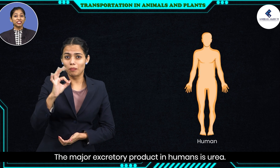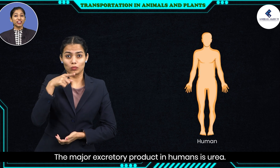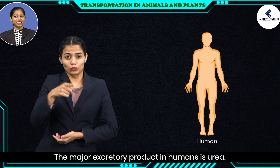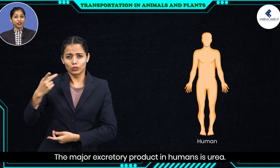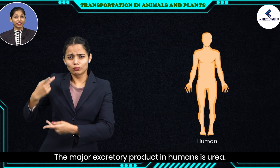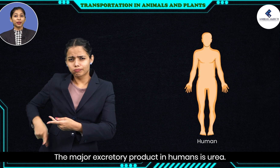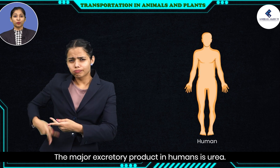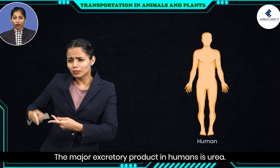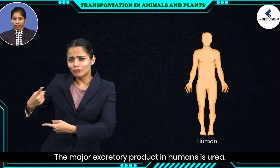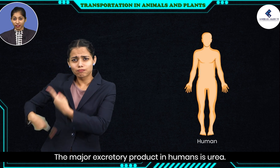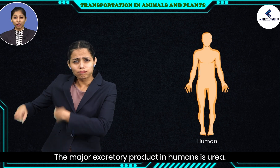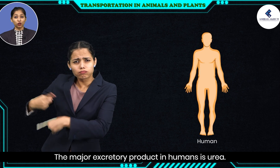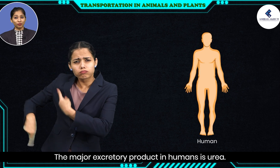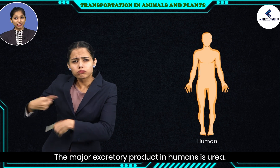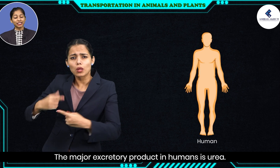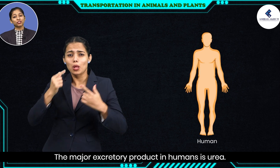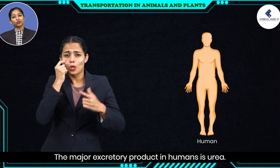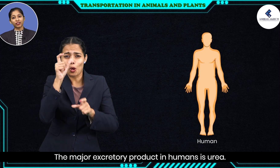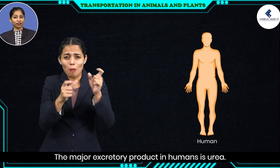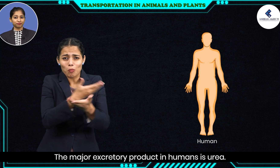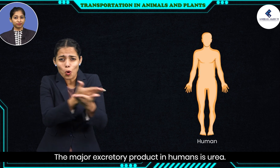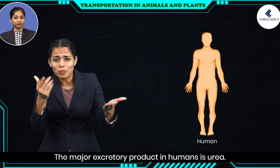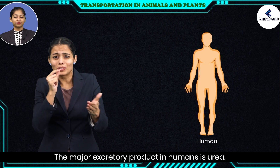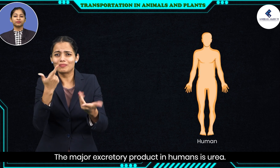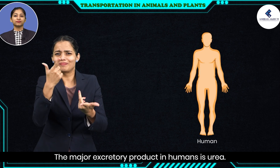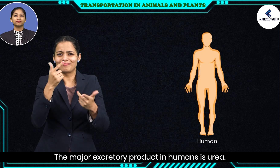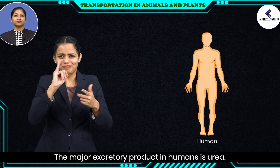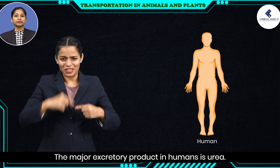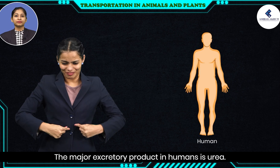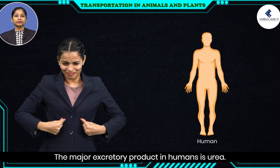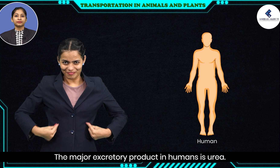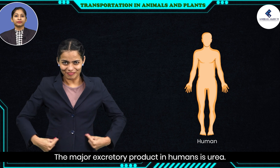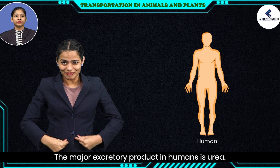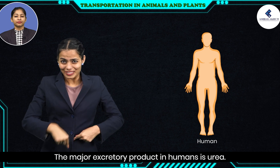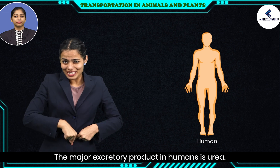The major excretory product in humans is urea.